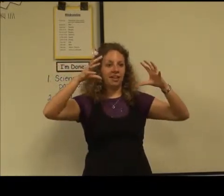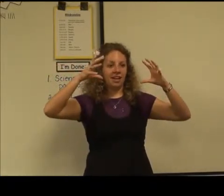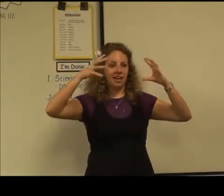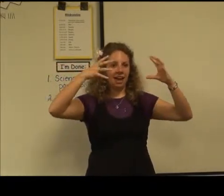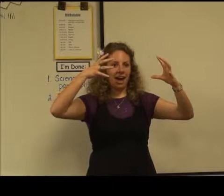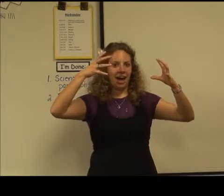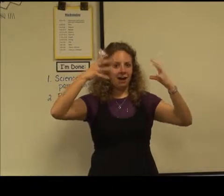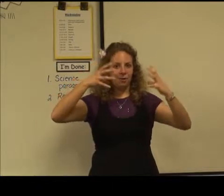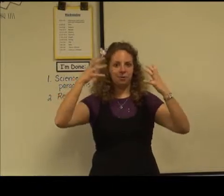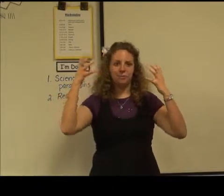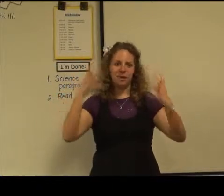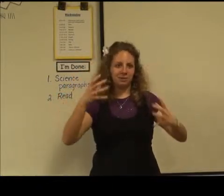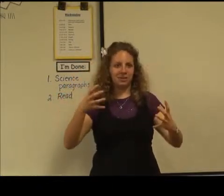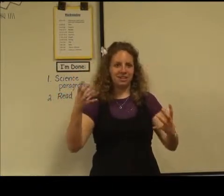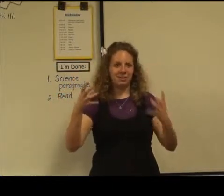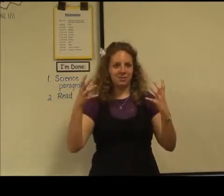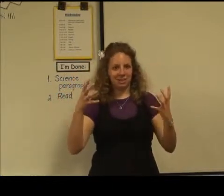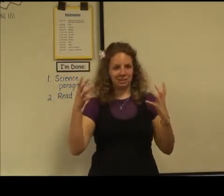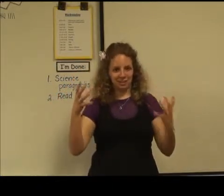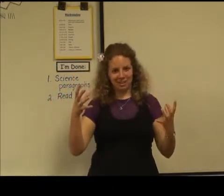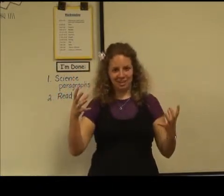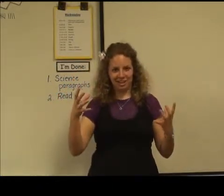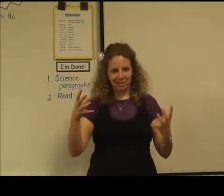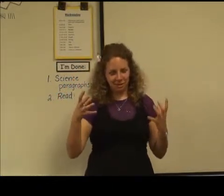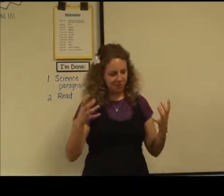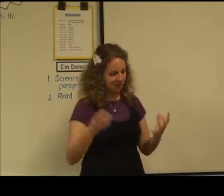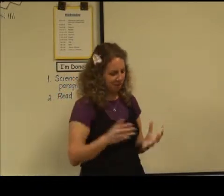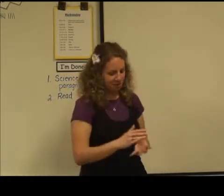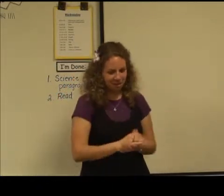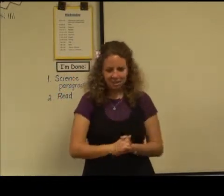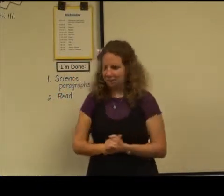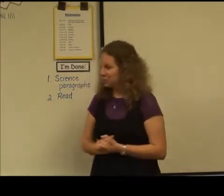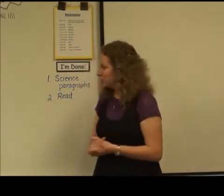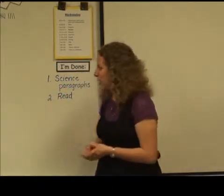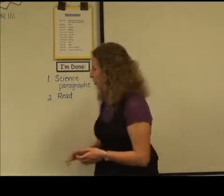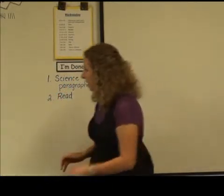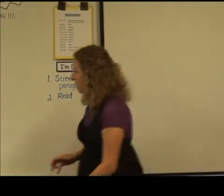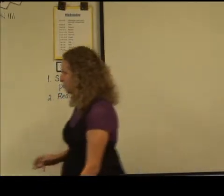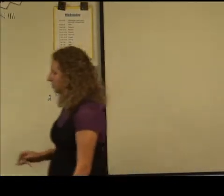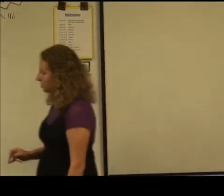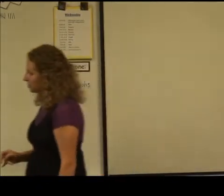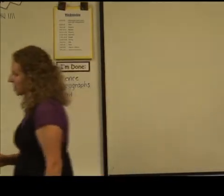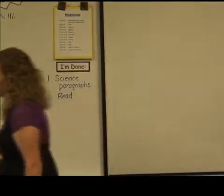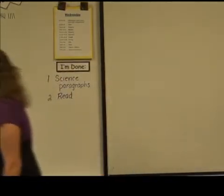like how the best ways that you can explain in ASL that we came up with. So I want to go through that one